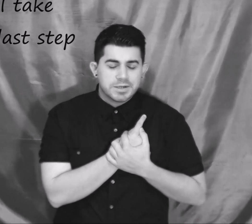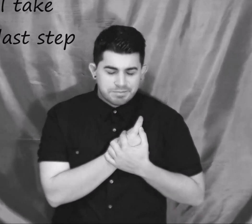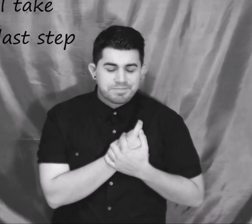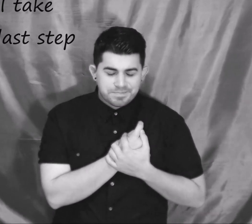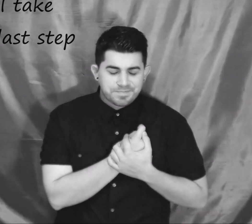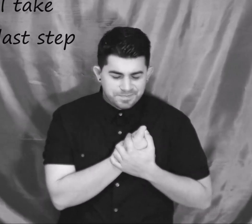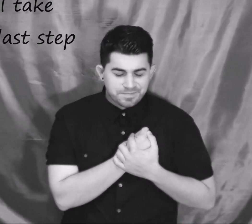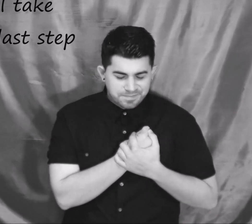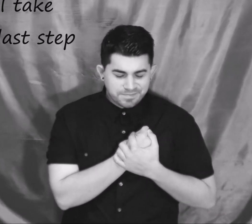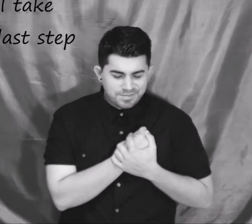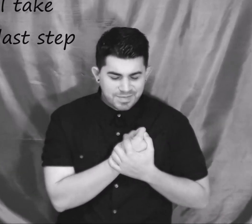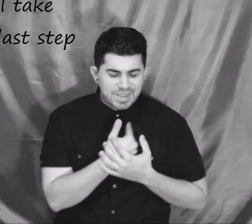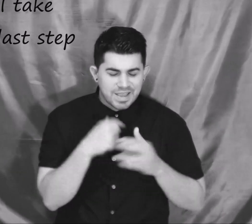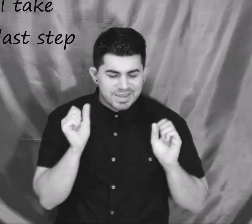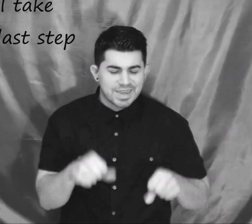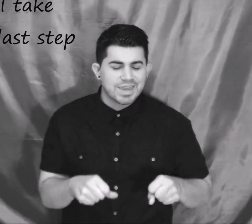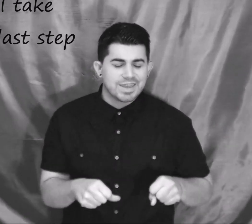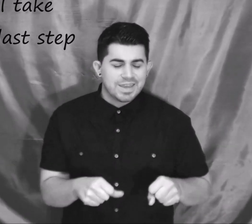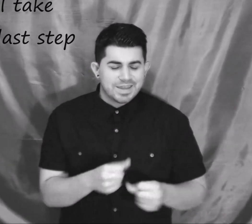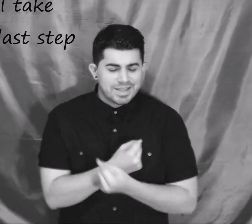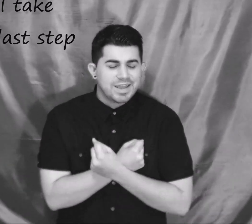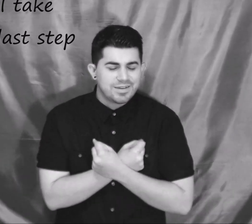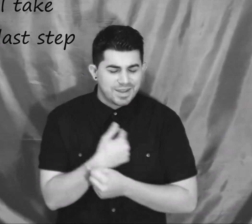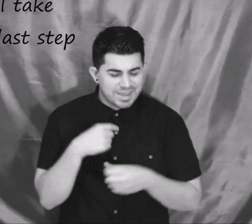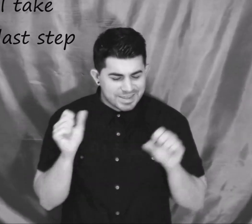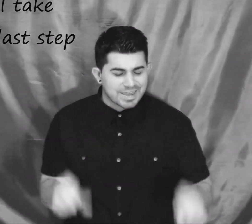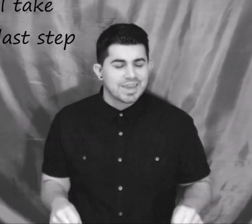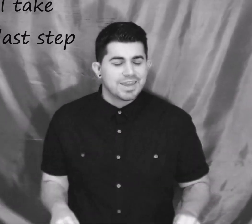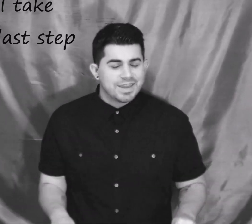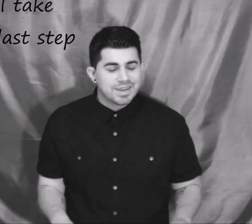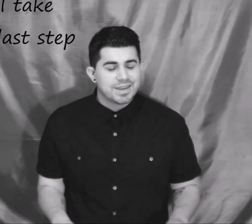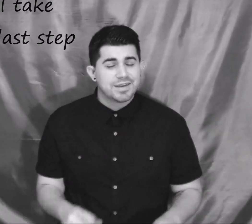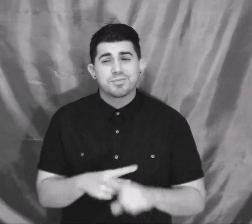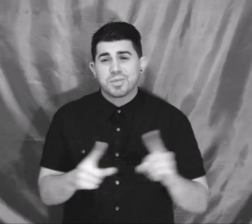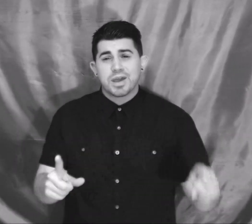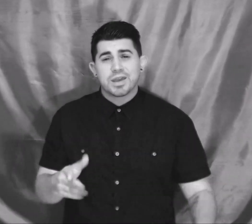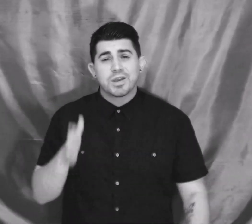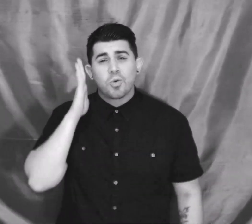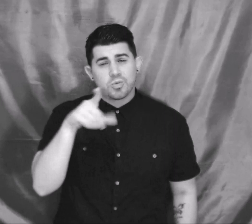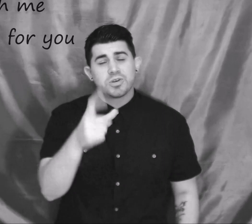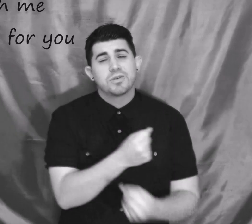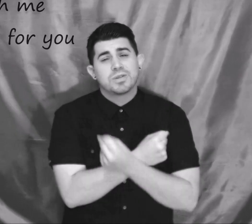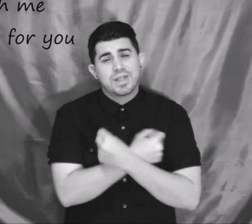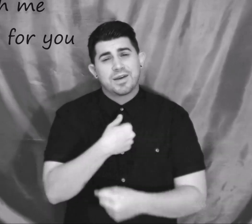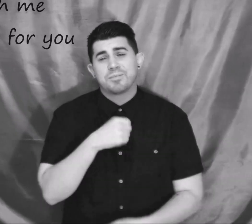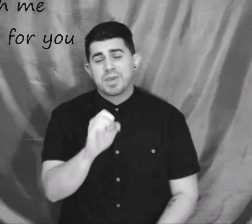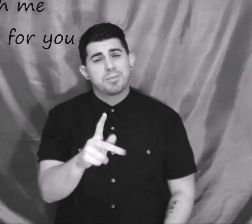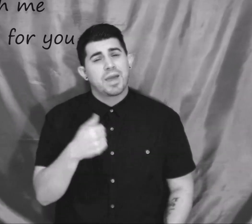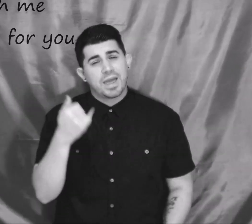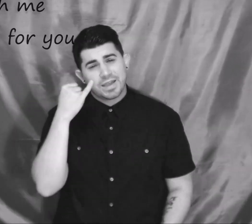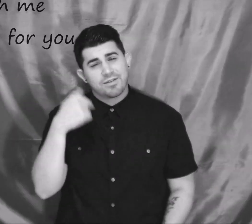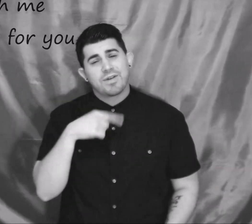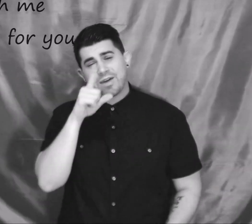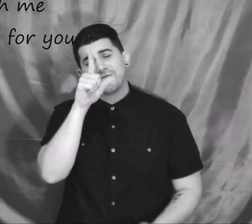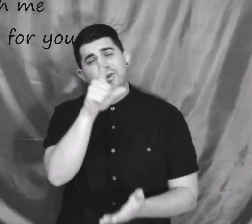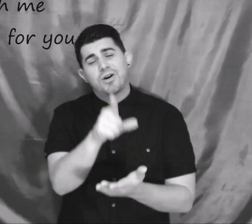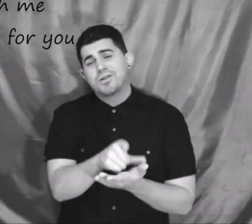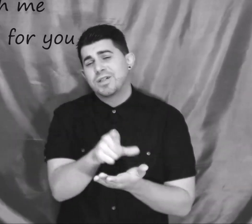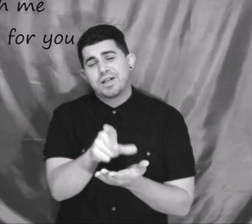take this one last step. So catch me, I'm falling for